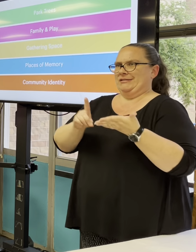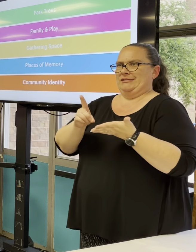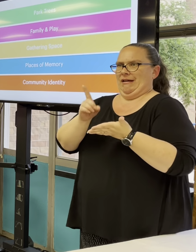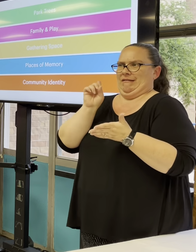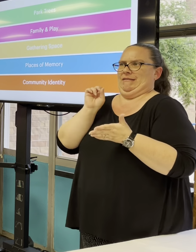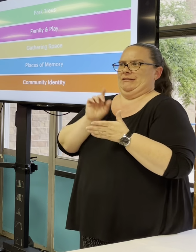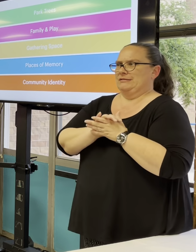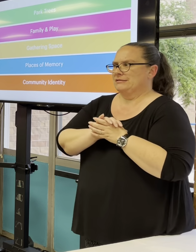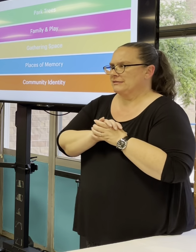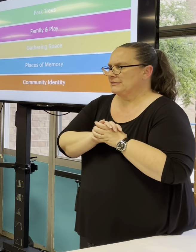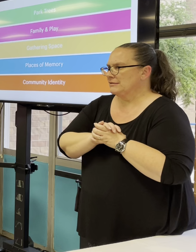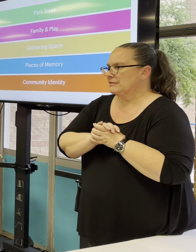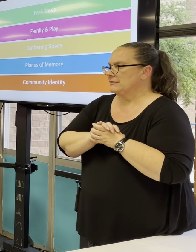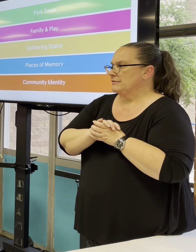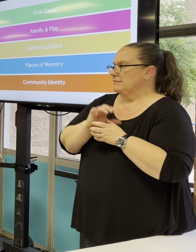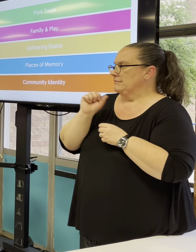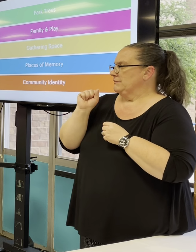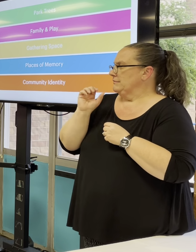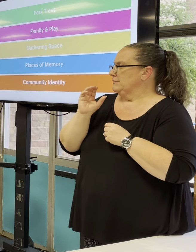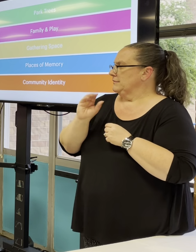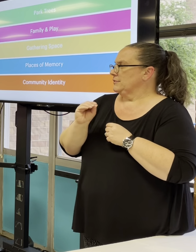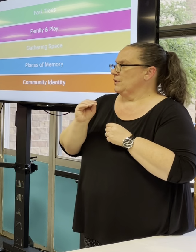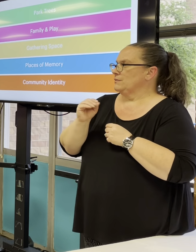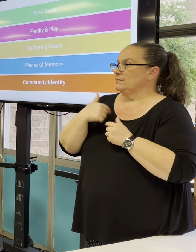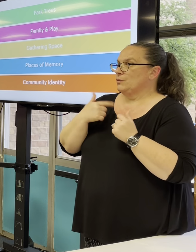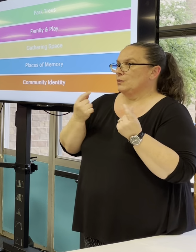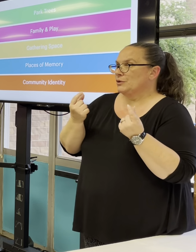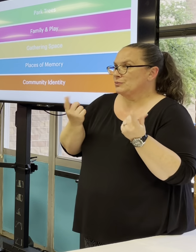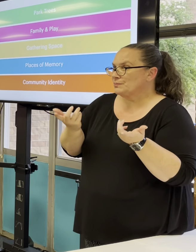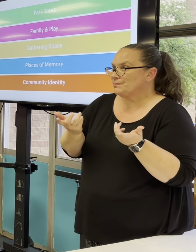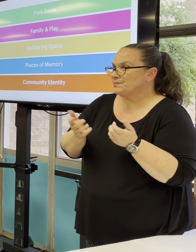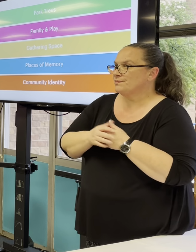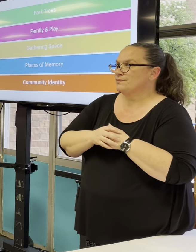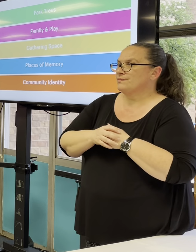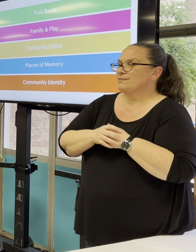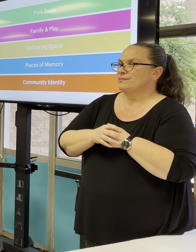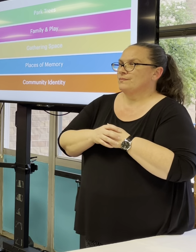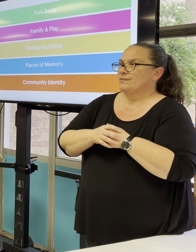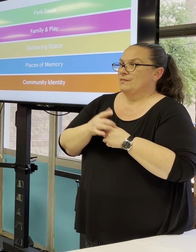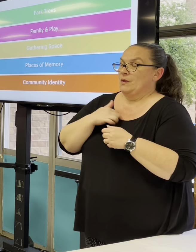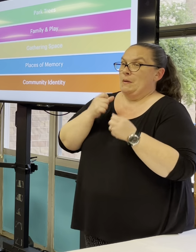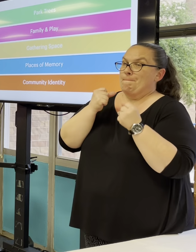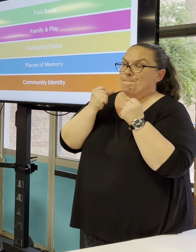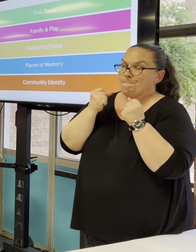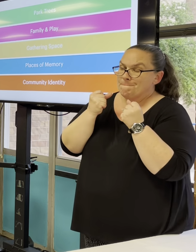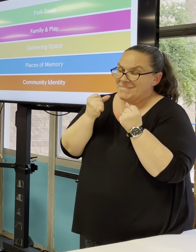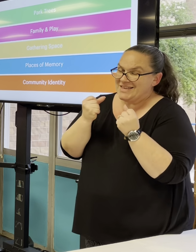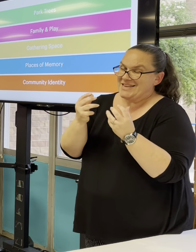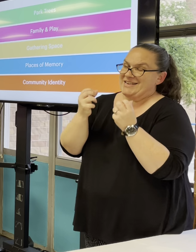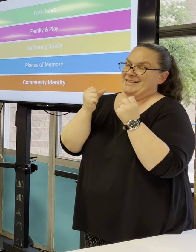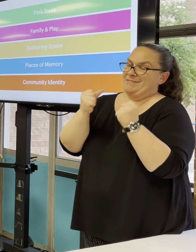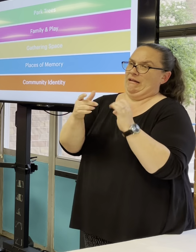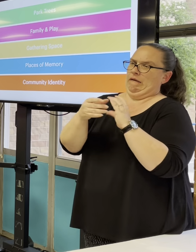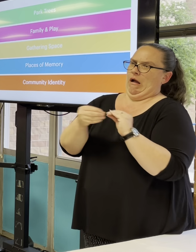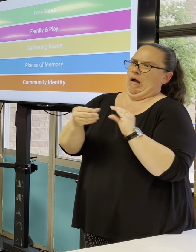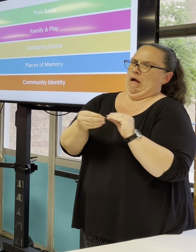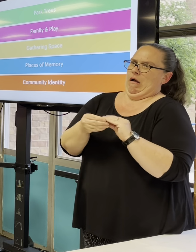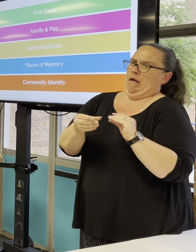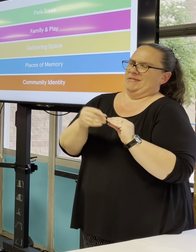this. So what did we do? We took the many, many hundreds and hundreds of comments and